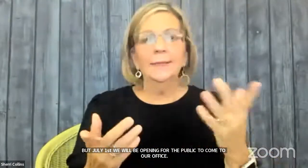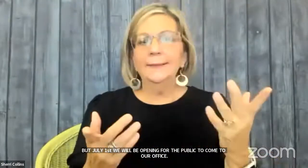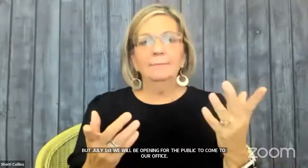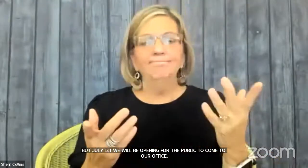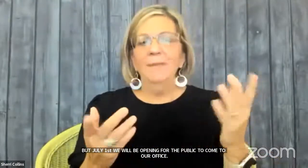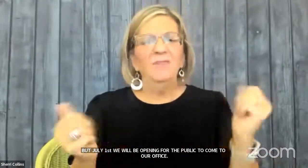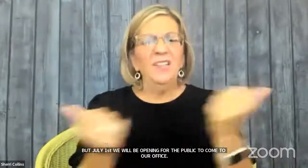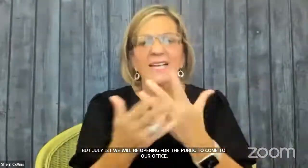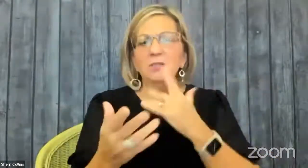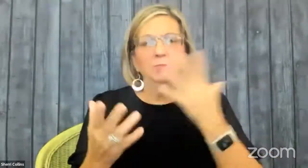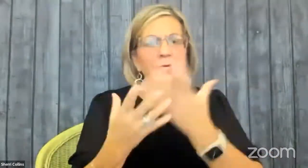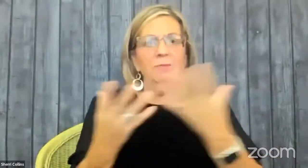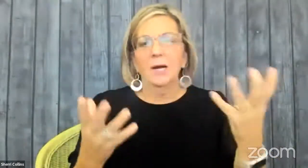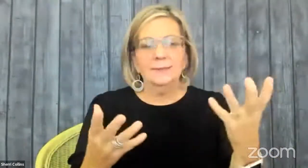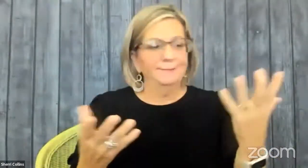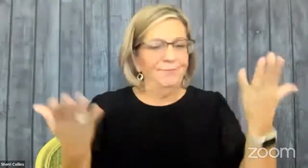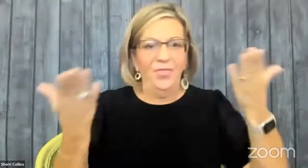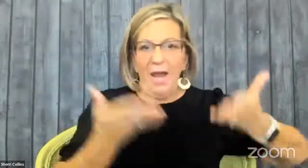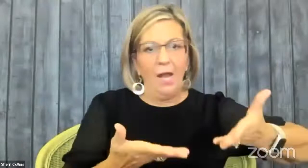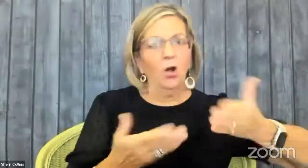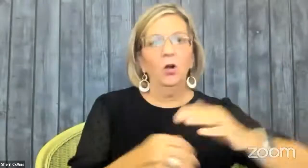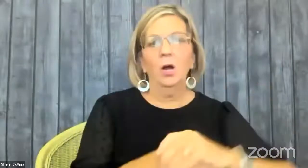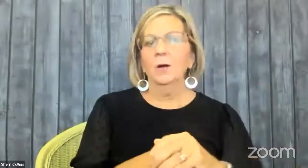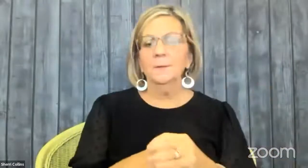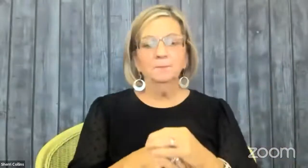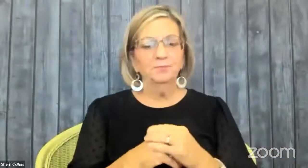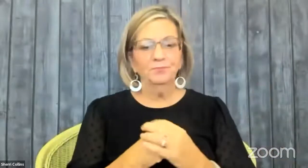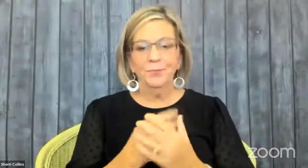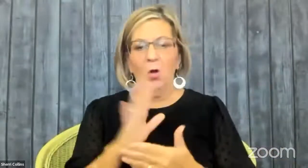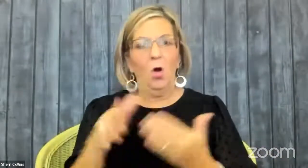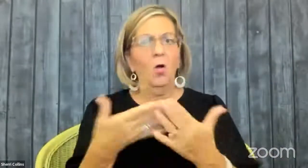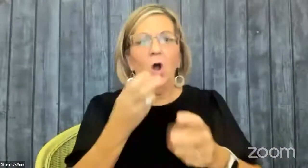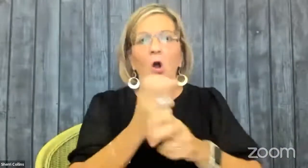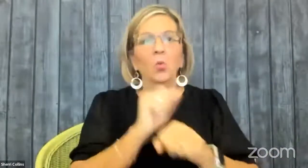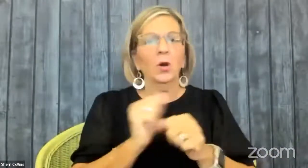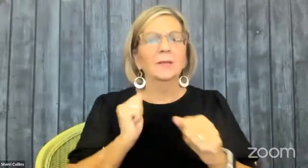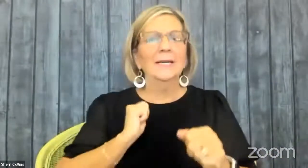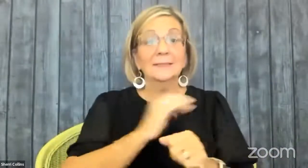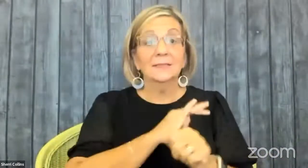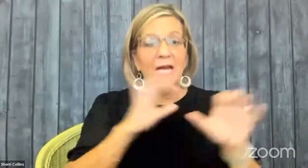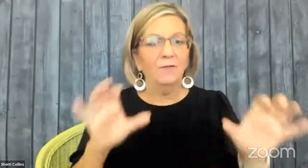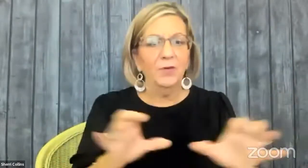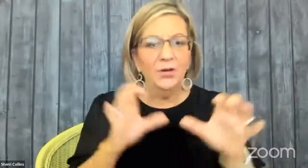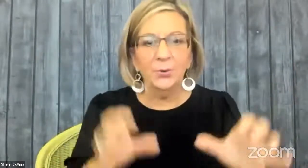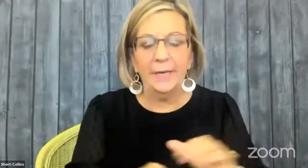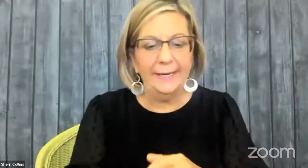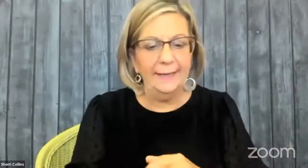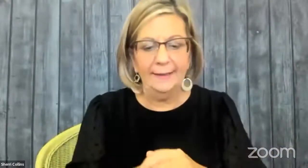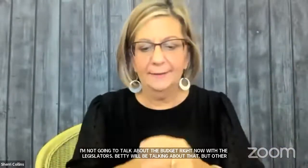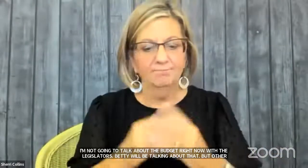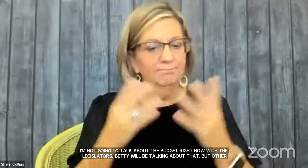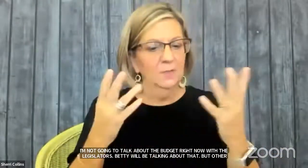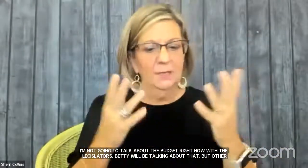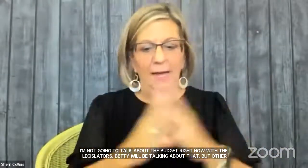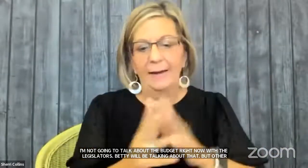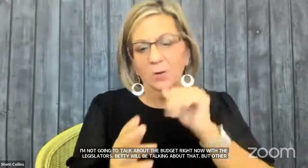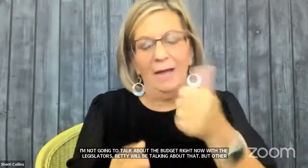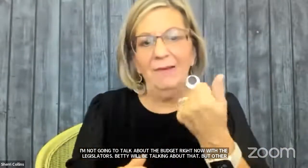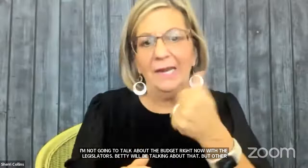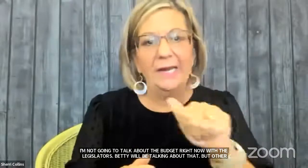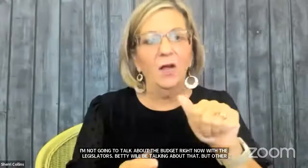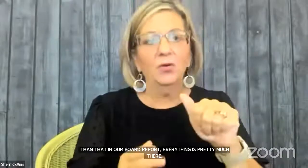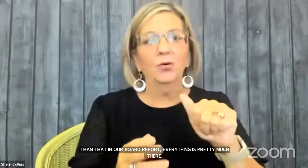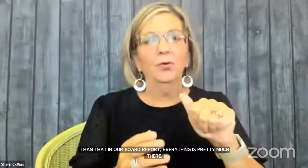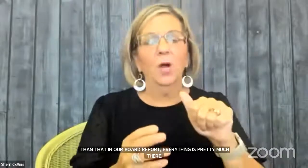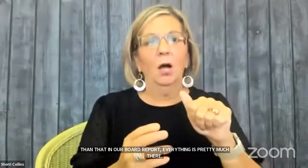report, everything is pretty much there. You know, all the hard work that the staff been doing, and I don't